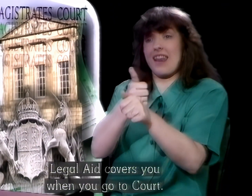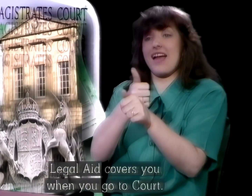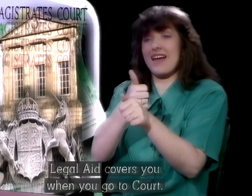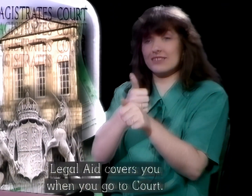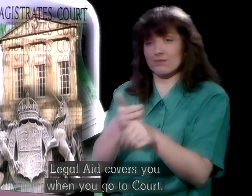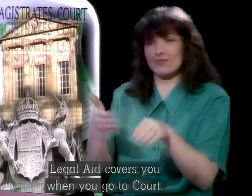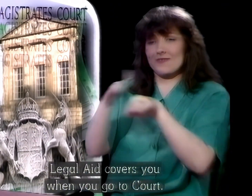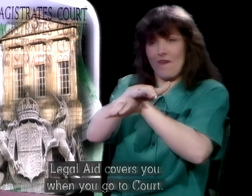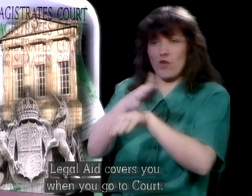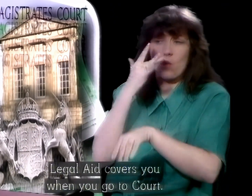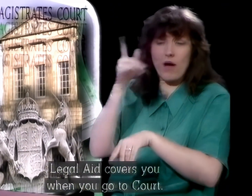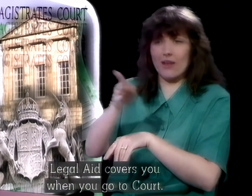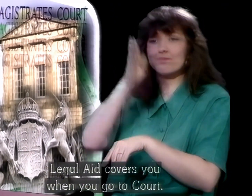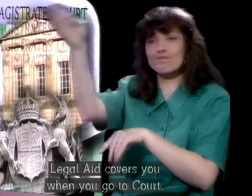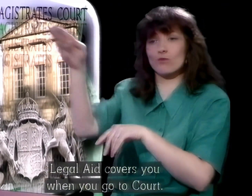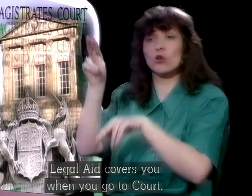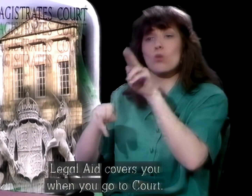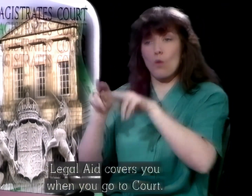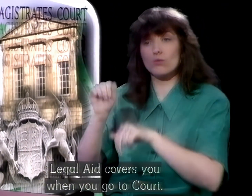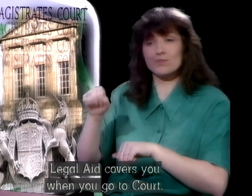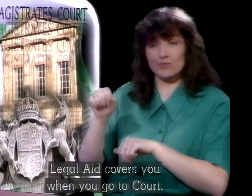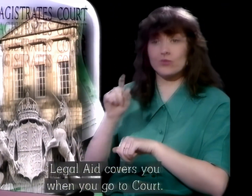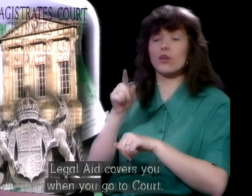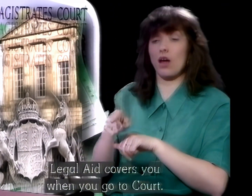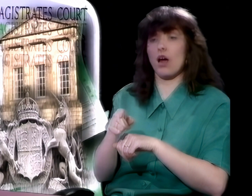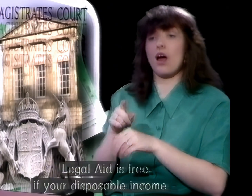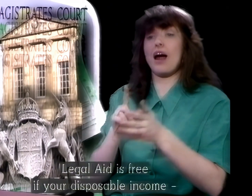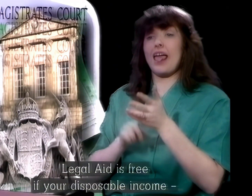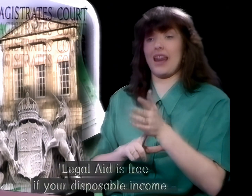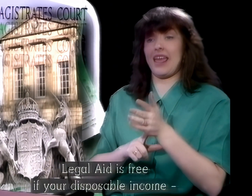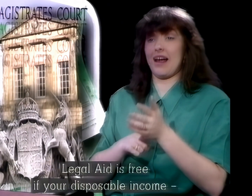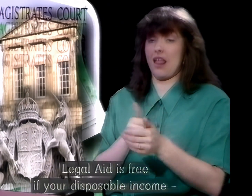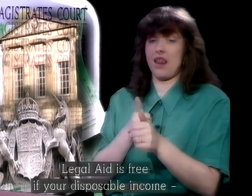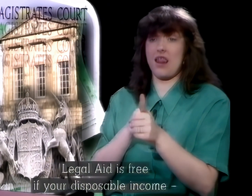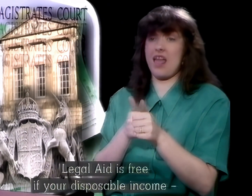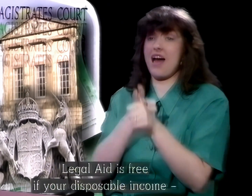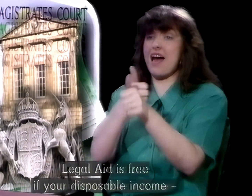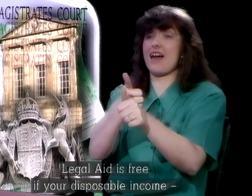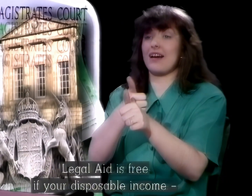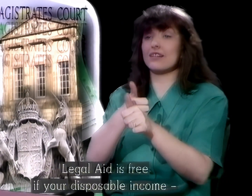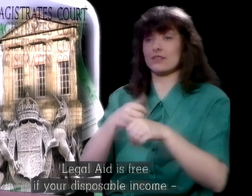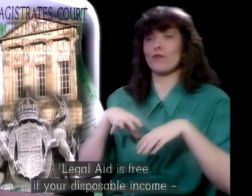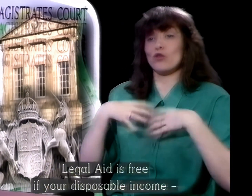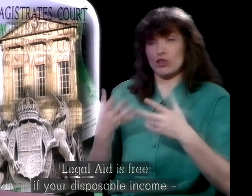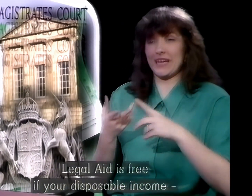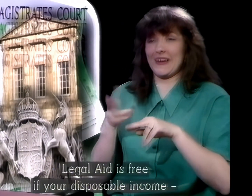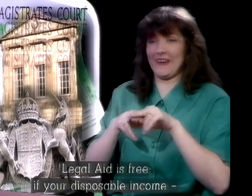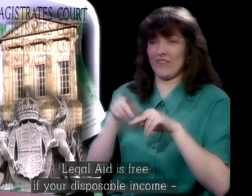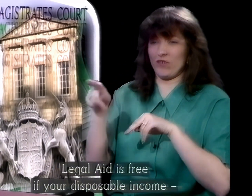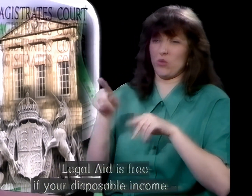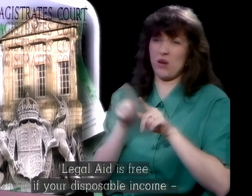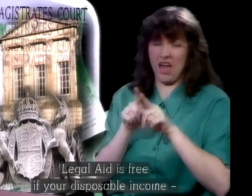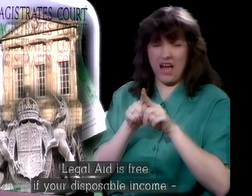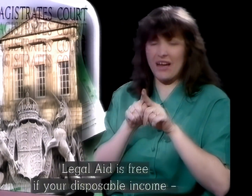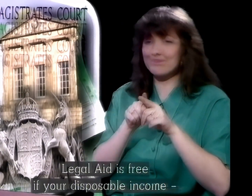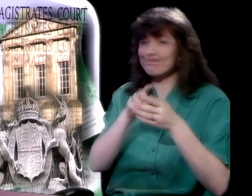Well, legal aid covers you when you go to court. Legal aid is free if your disposable